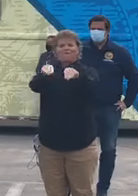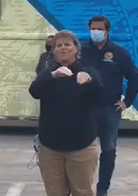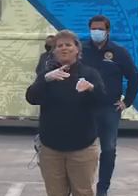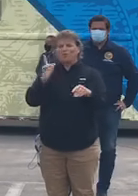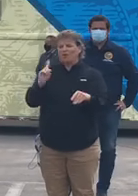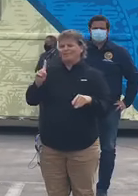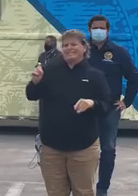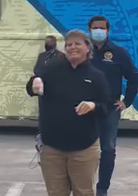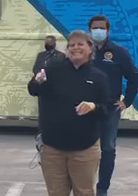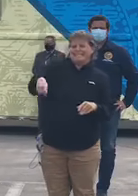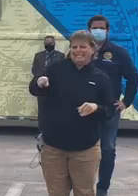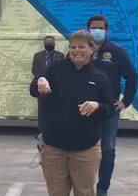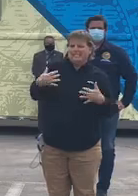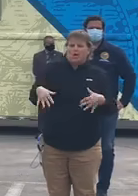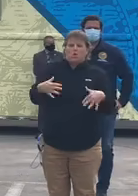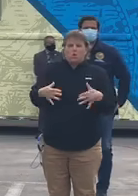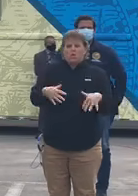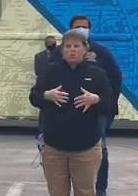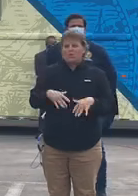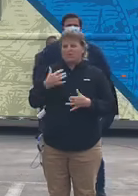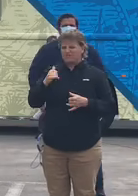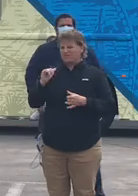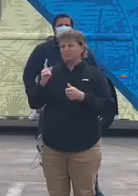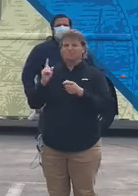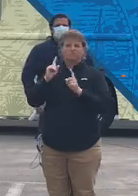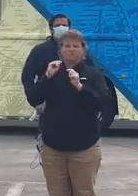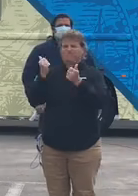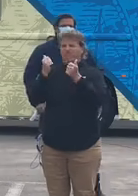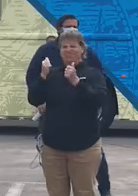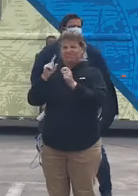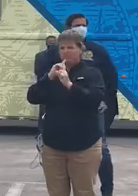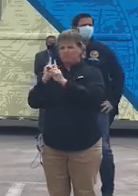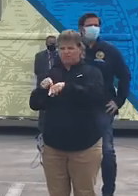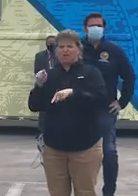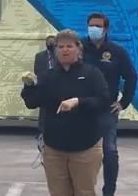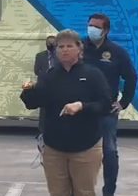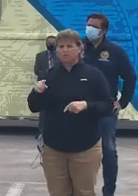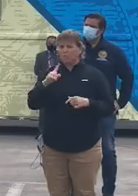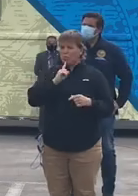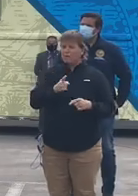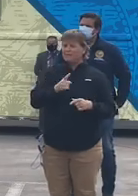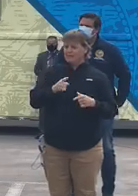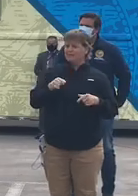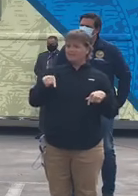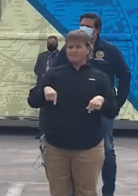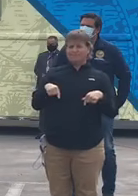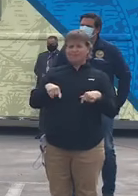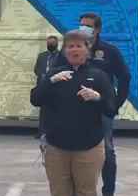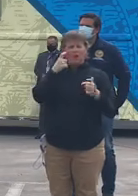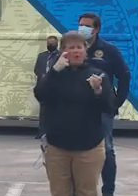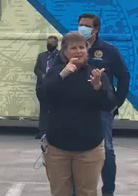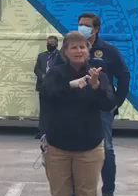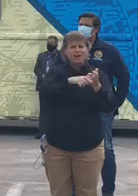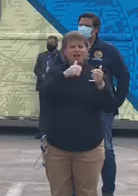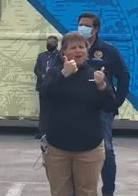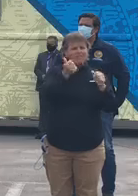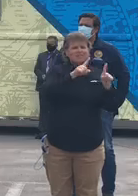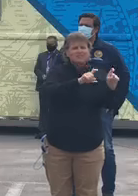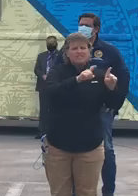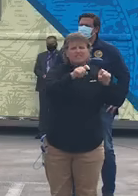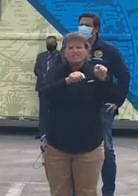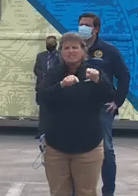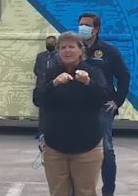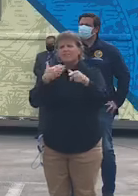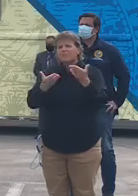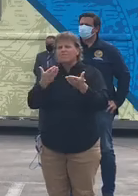We're going to continue to look at other ways to test. Can we go by home testing and put that out in different facilities, so long as the